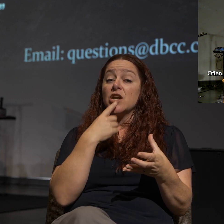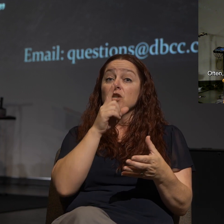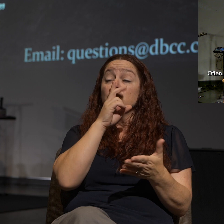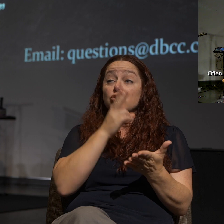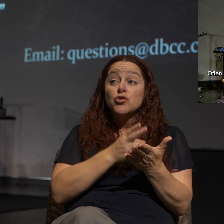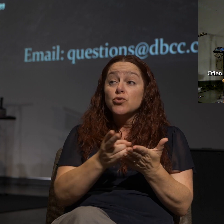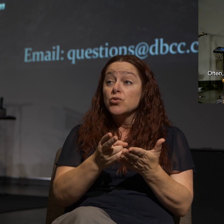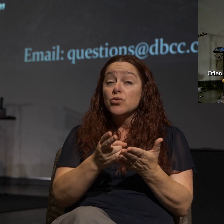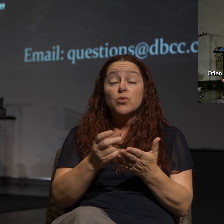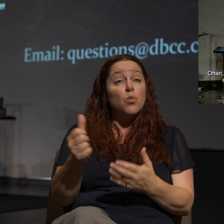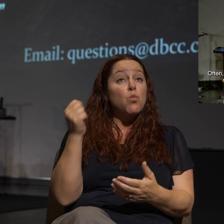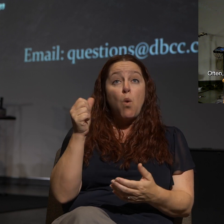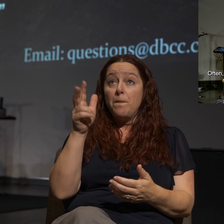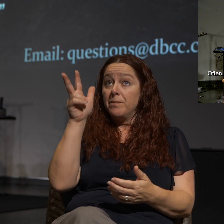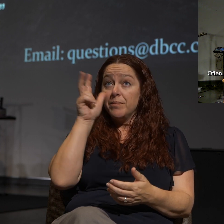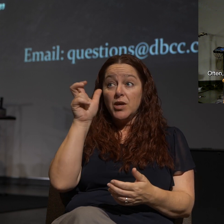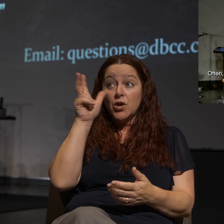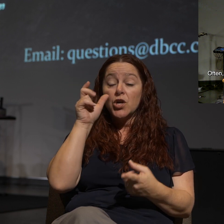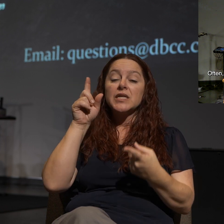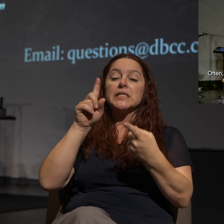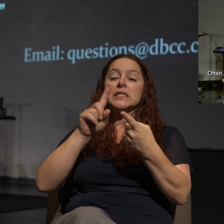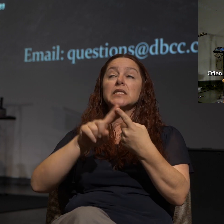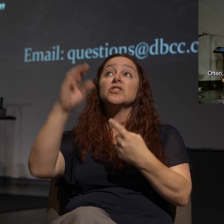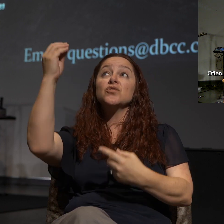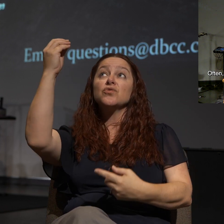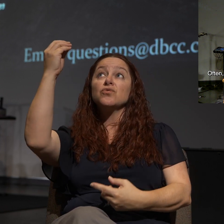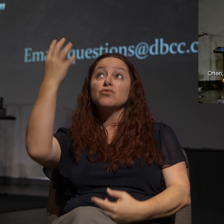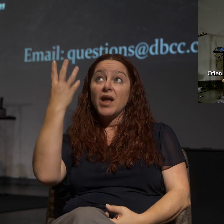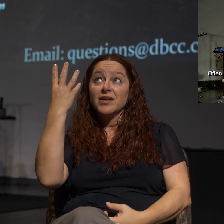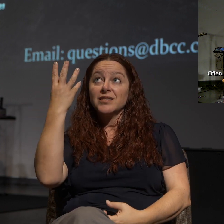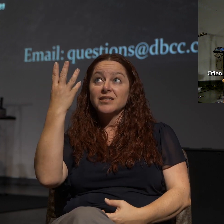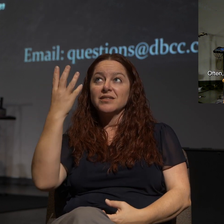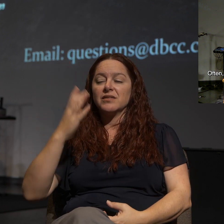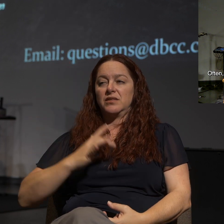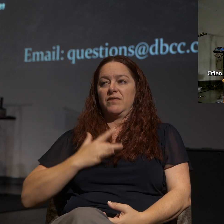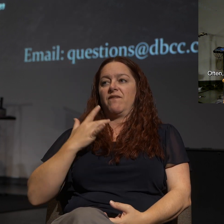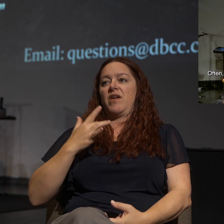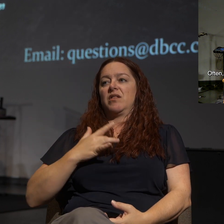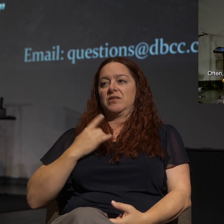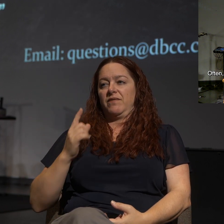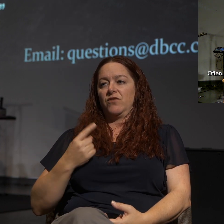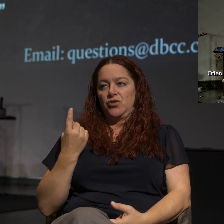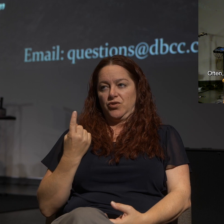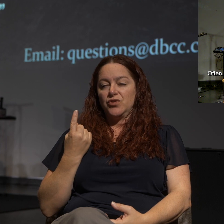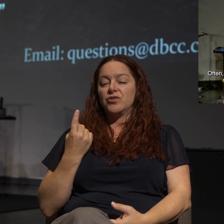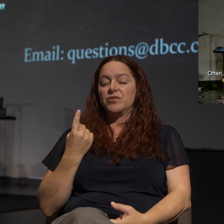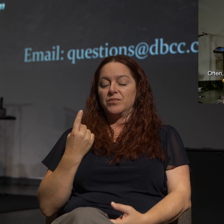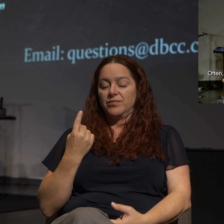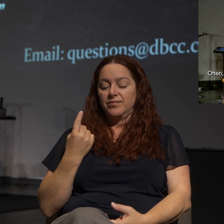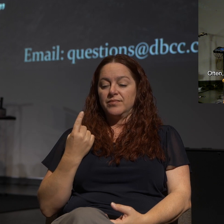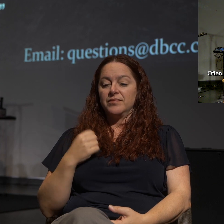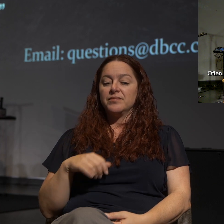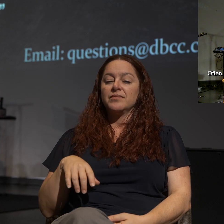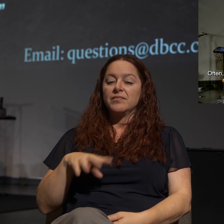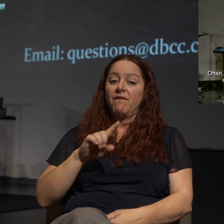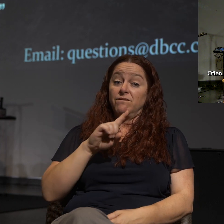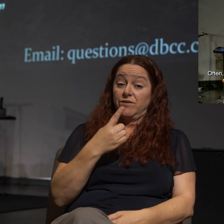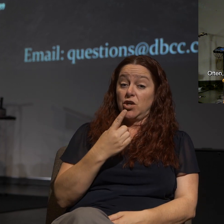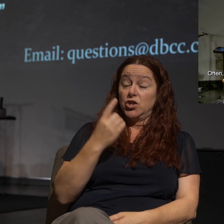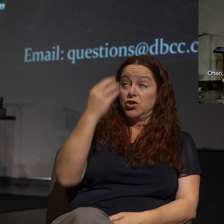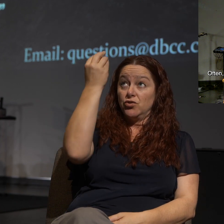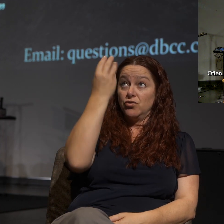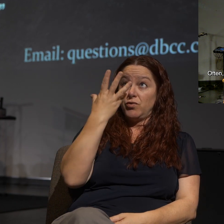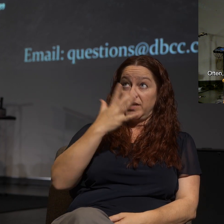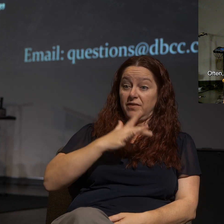will not be heard until grace is felt. Truth will not be heard until grace